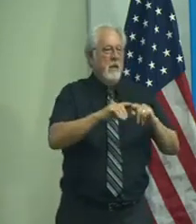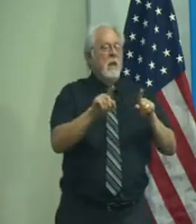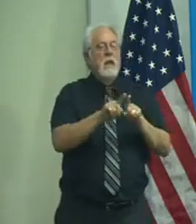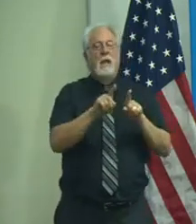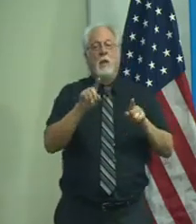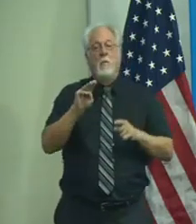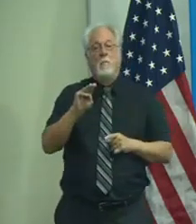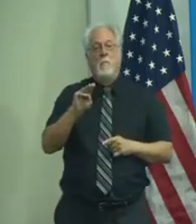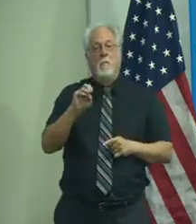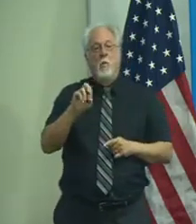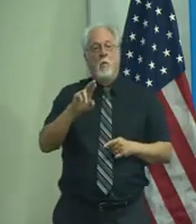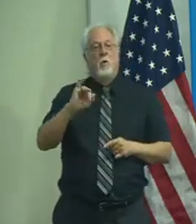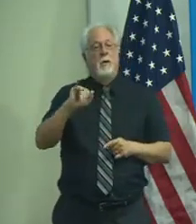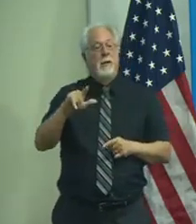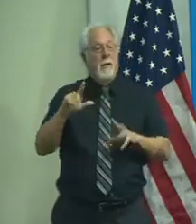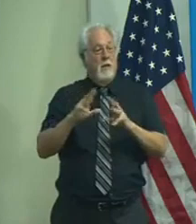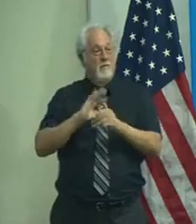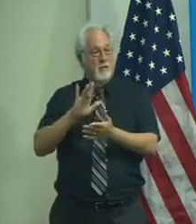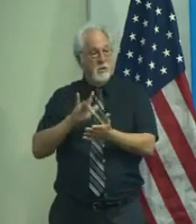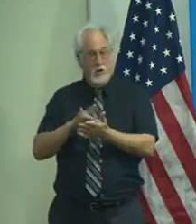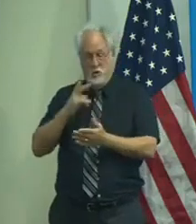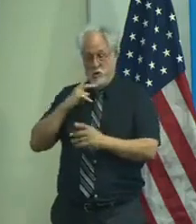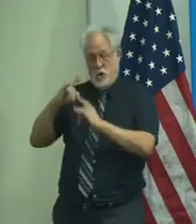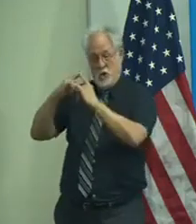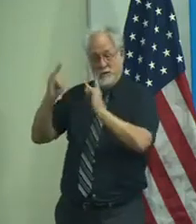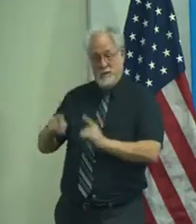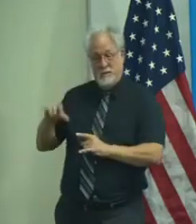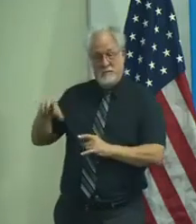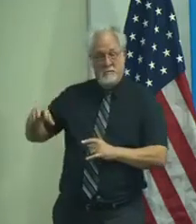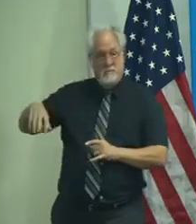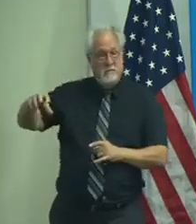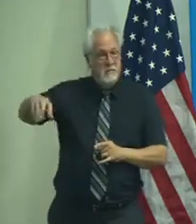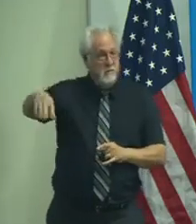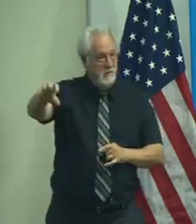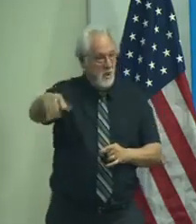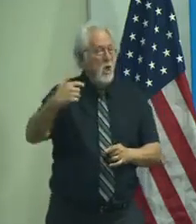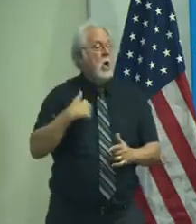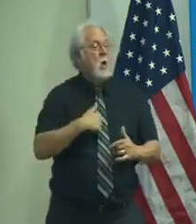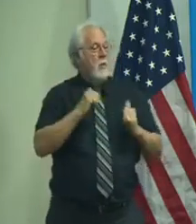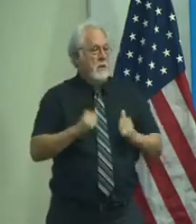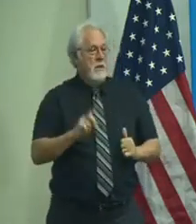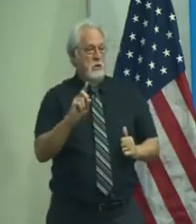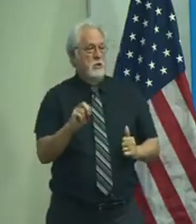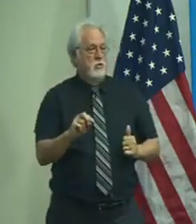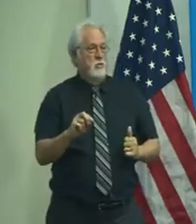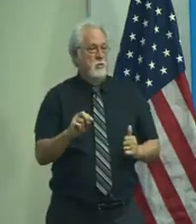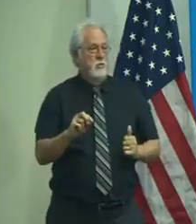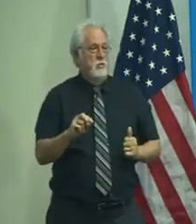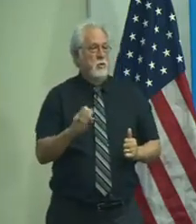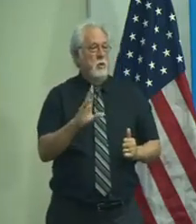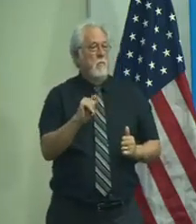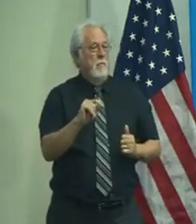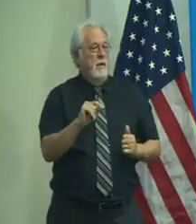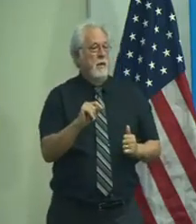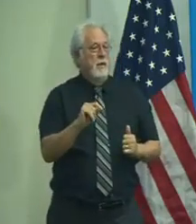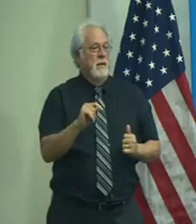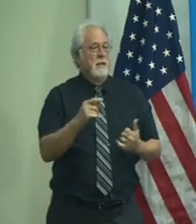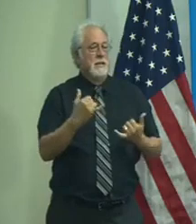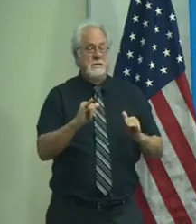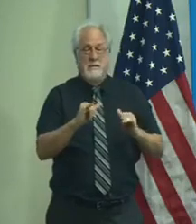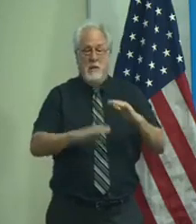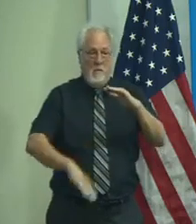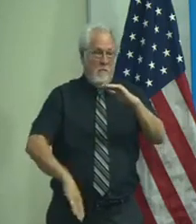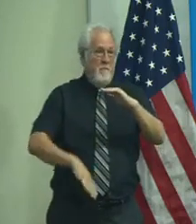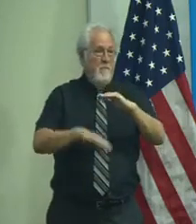Memorial Convention Center and you saw how those tents were arranged in there. We can do that, but still, even when you take the